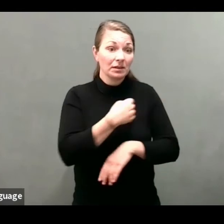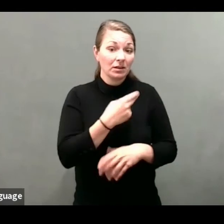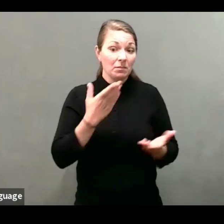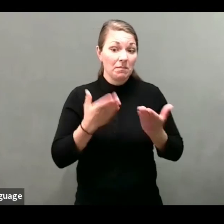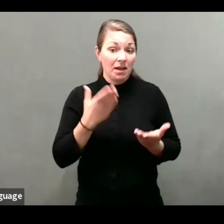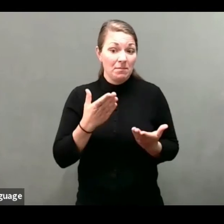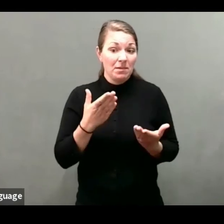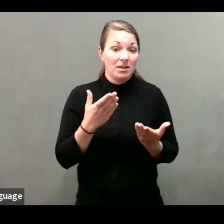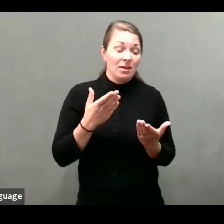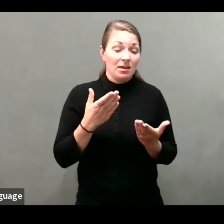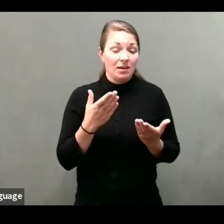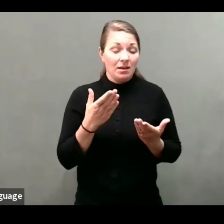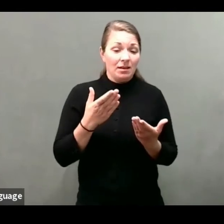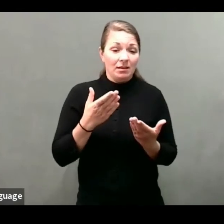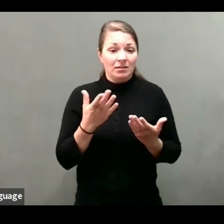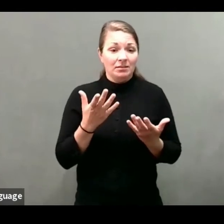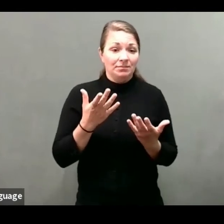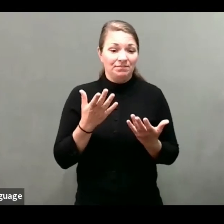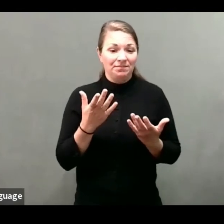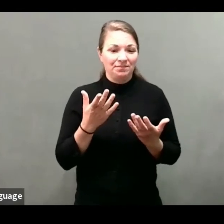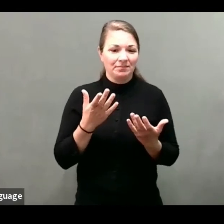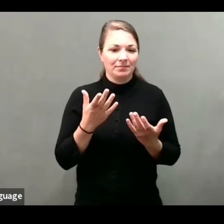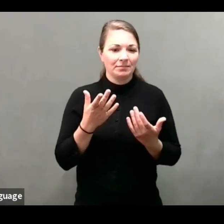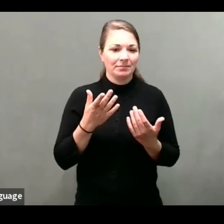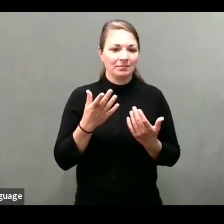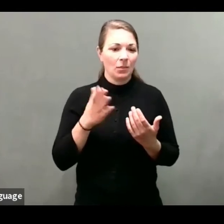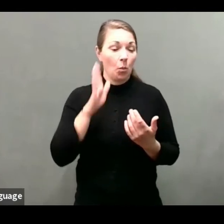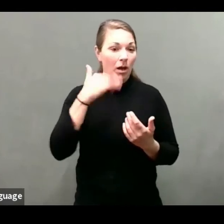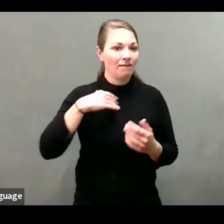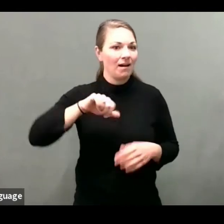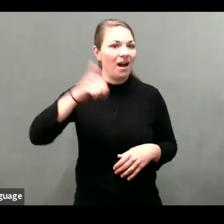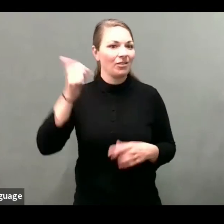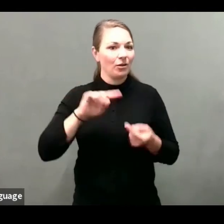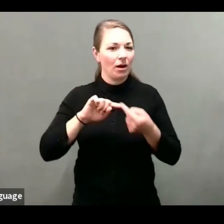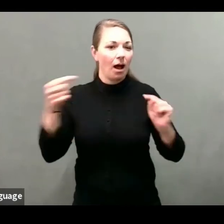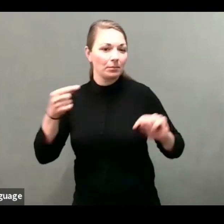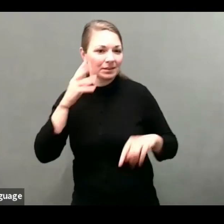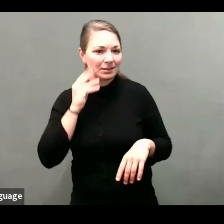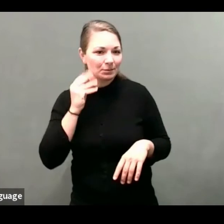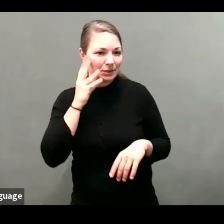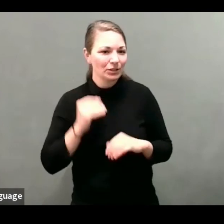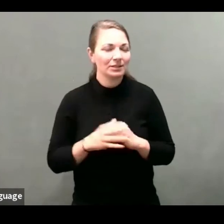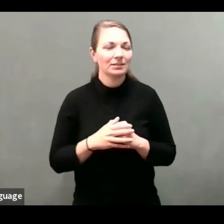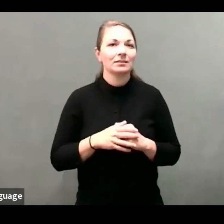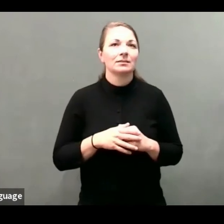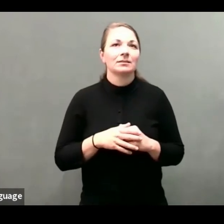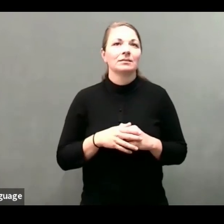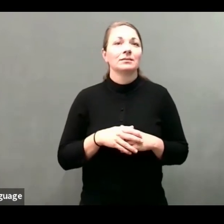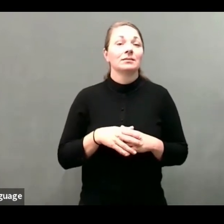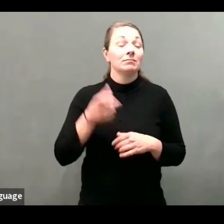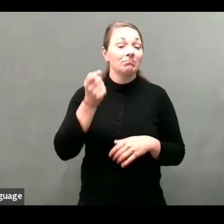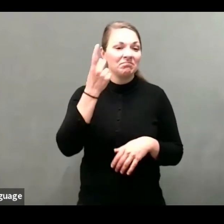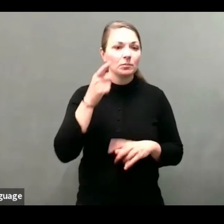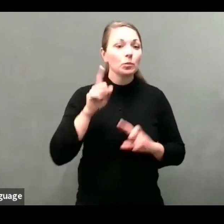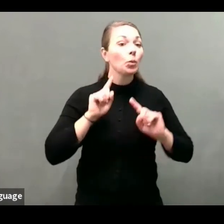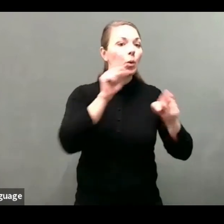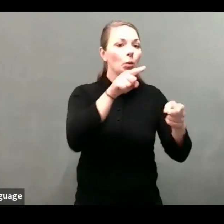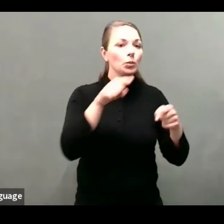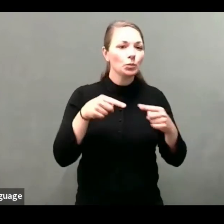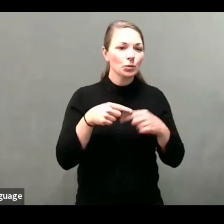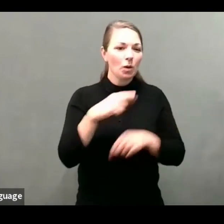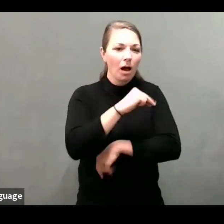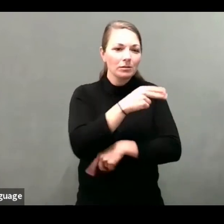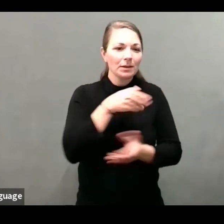up kind of on the opposite side of what Rebecca was talking about. You may end up picking up some just like medical knowledge from